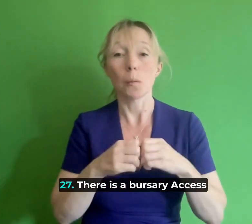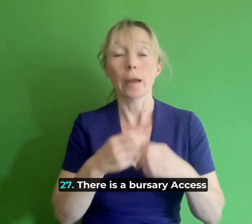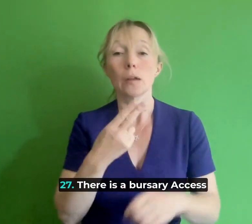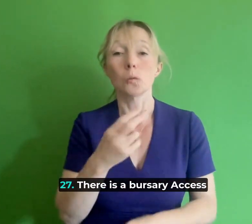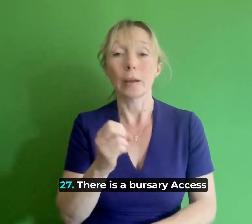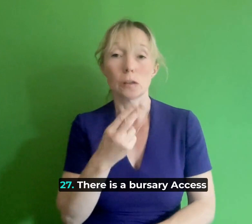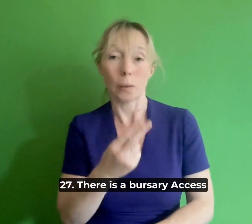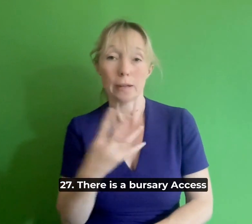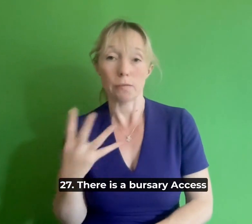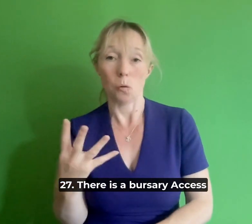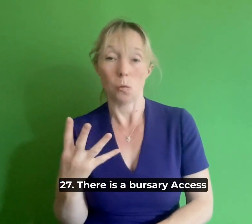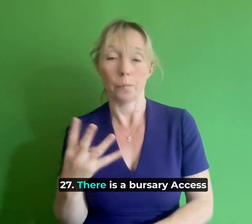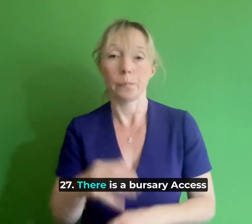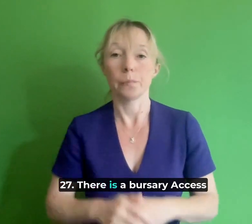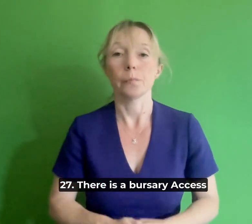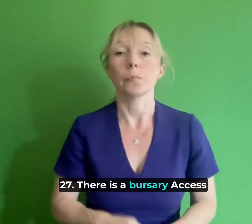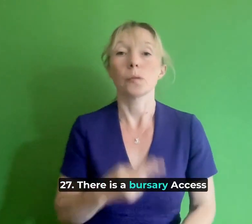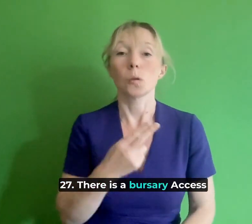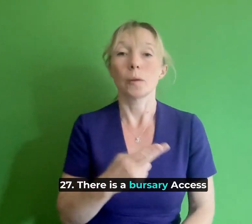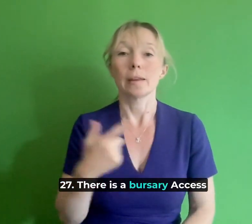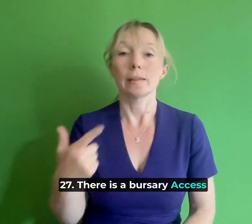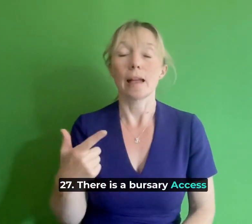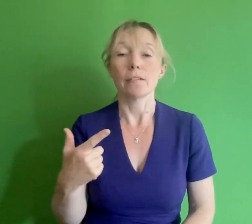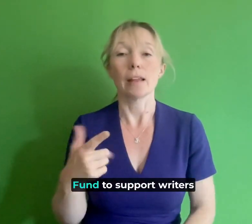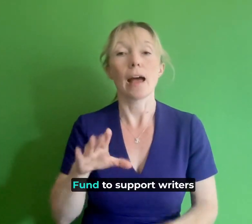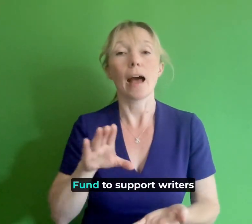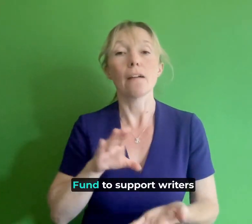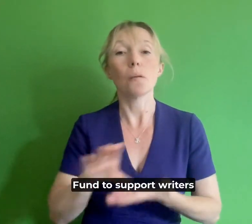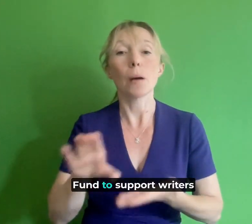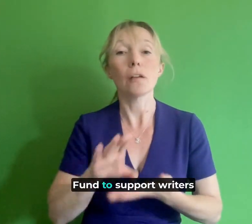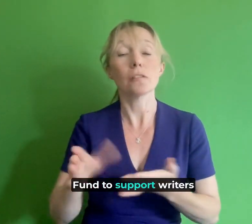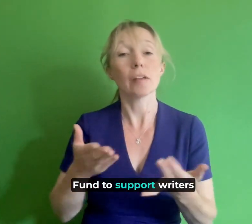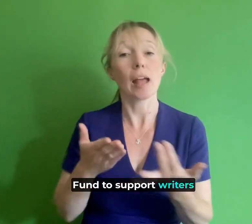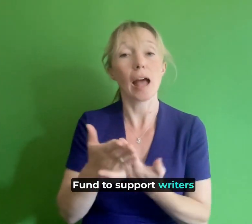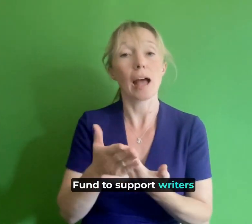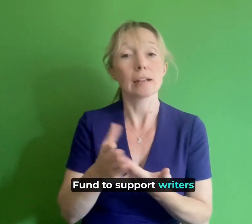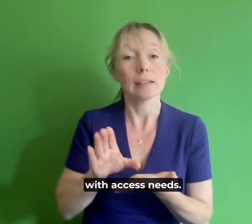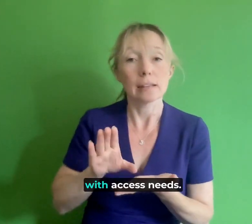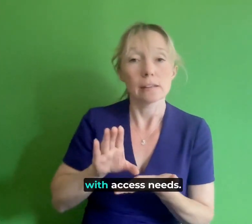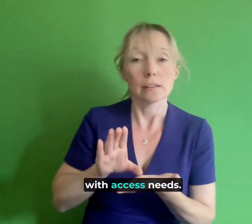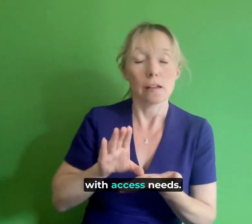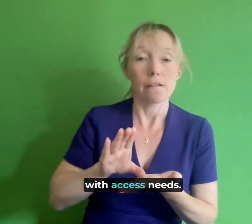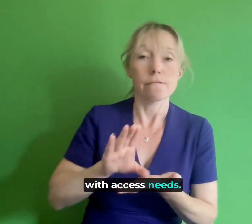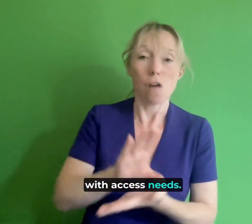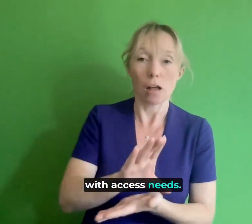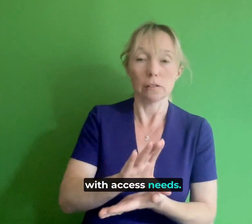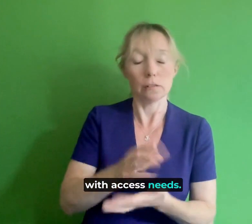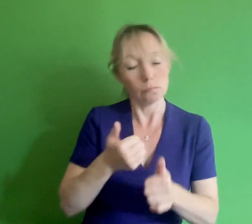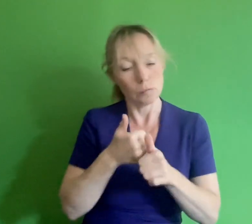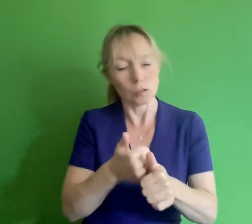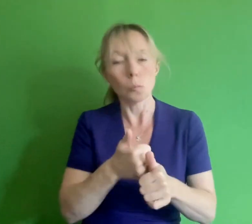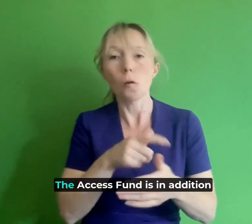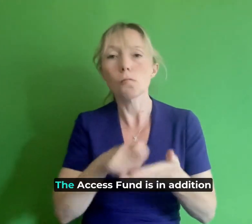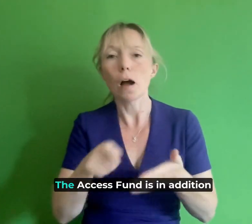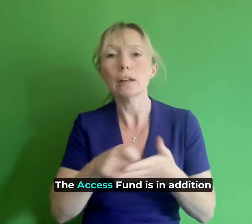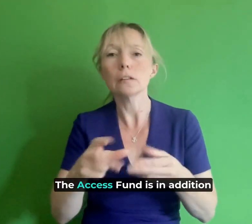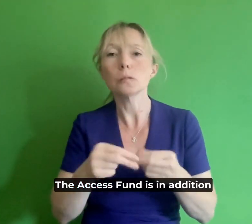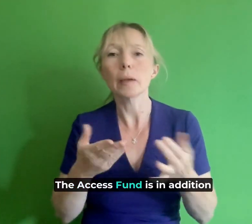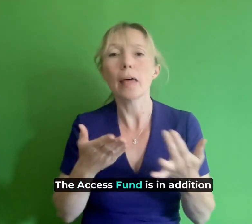27. There is a Bursaries Access Fund to support writers with access needs. The Access Fund